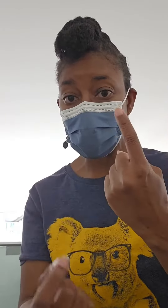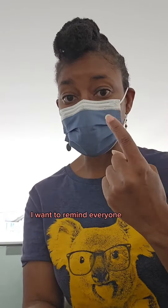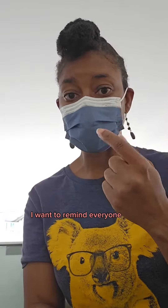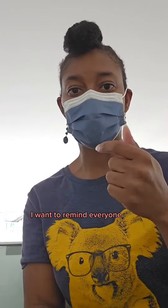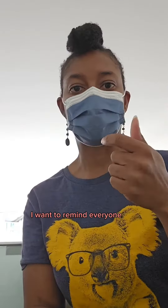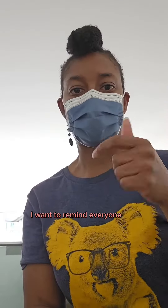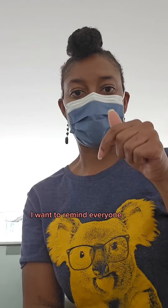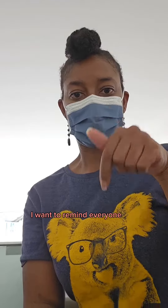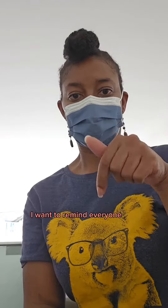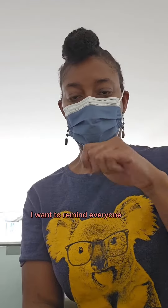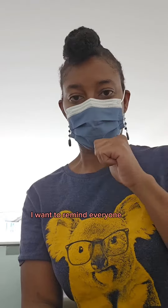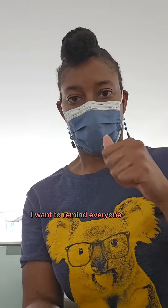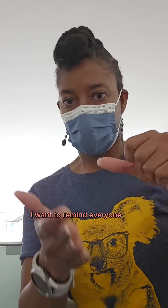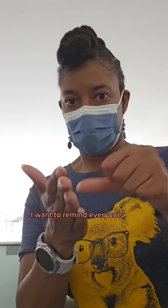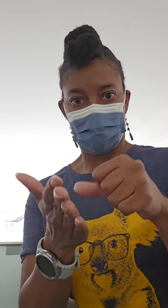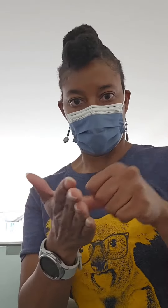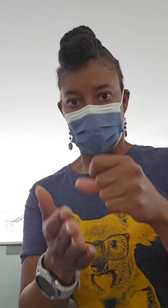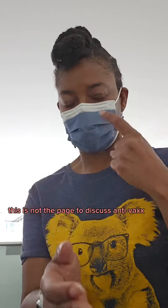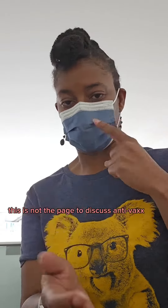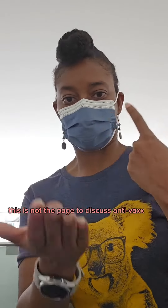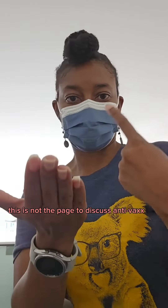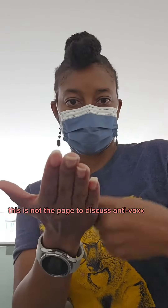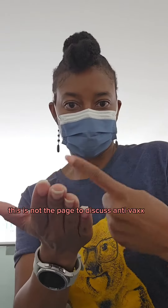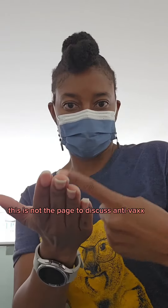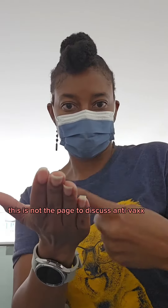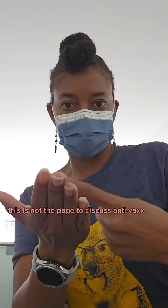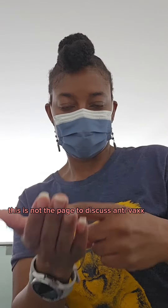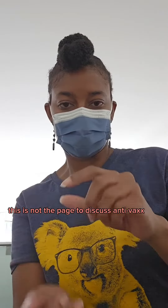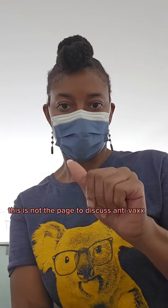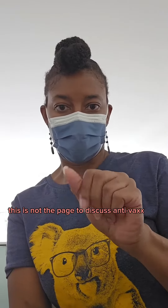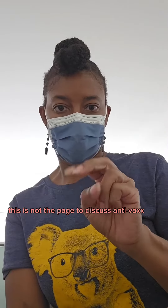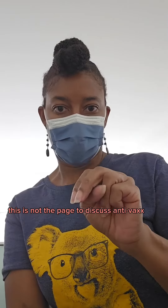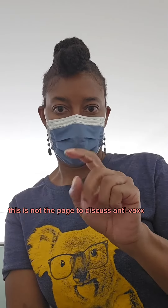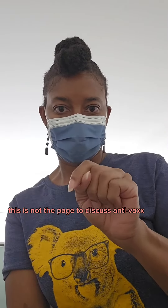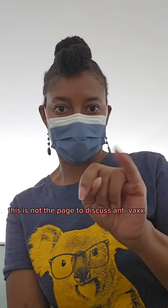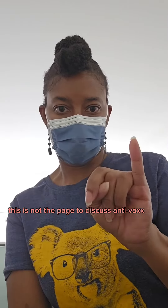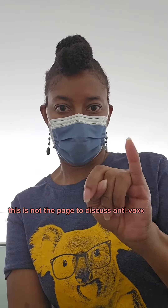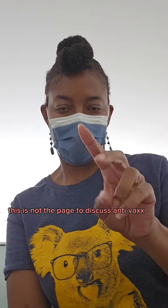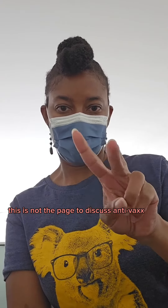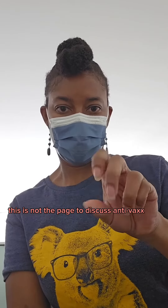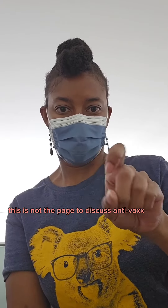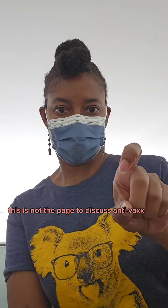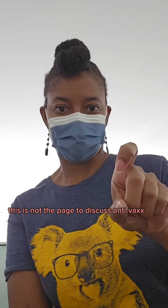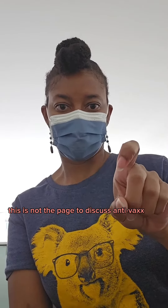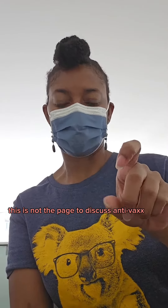Thank you. I want to remind everyone, this is not the page to discuss anti-vaxx.